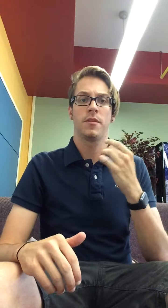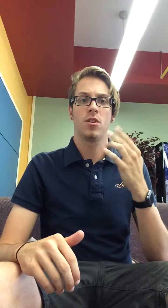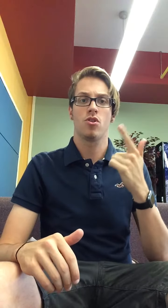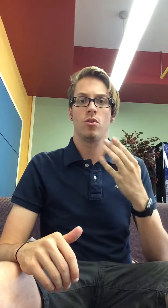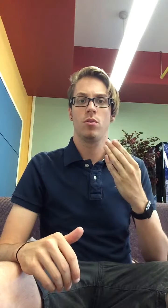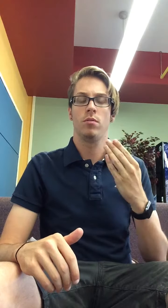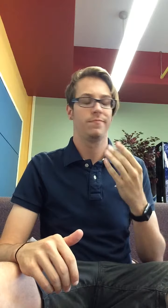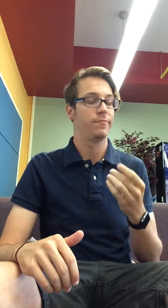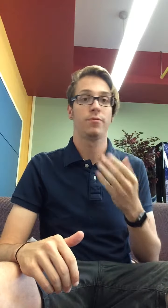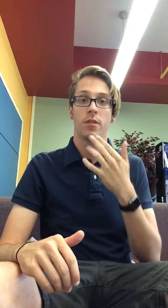exponential